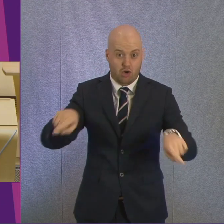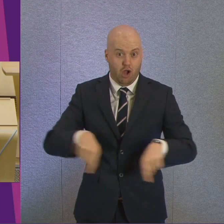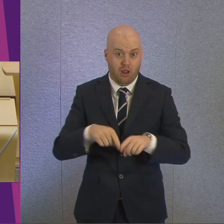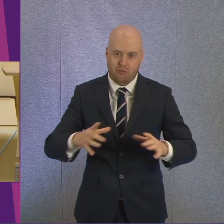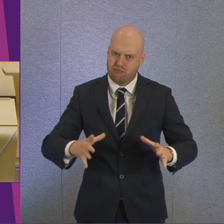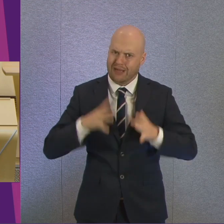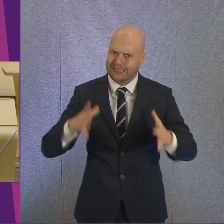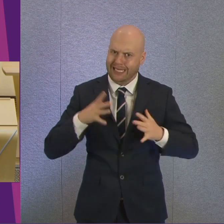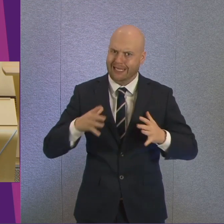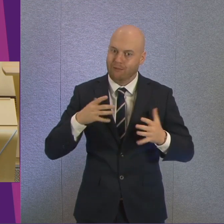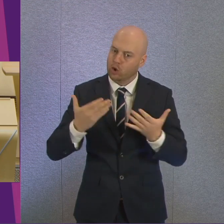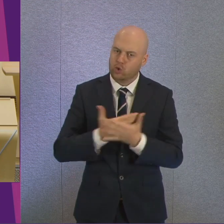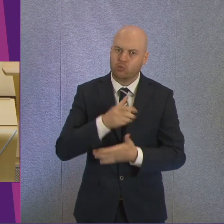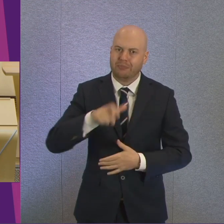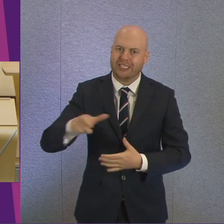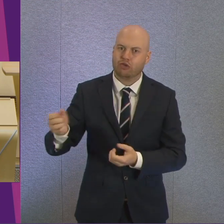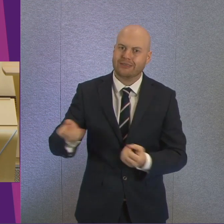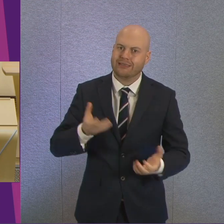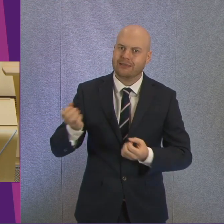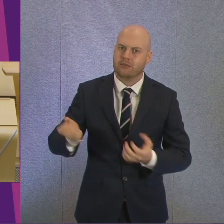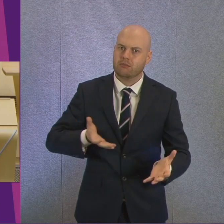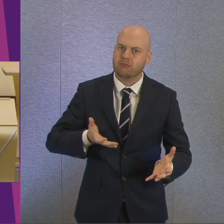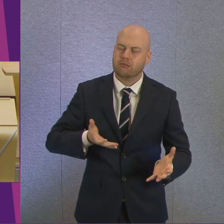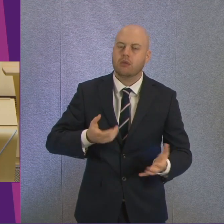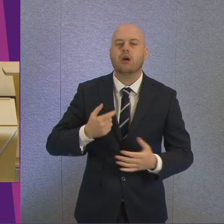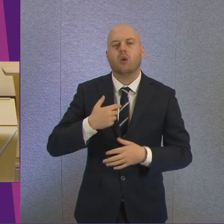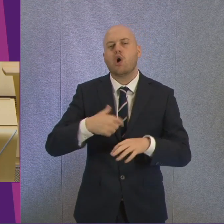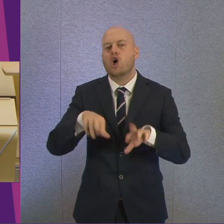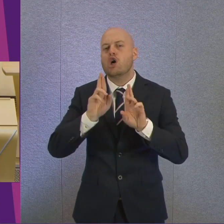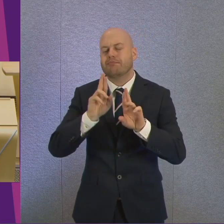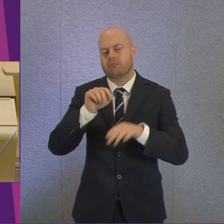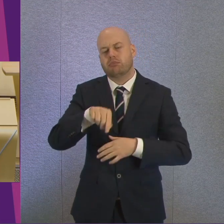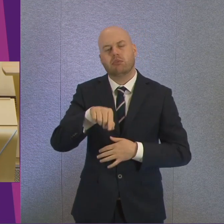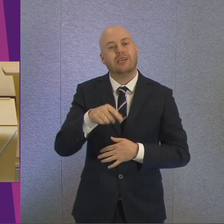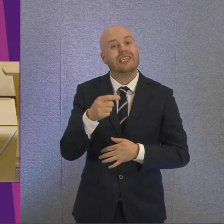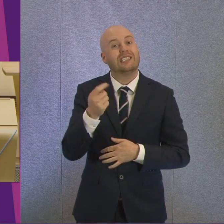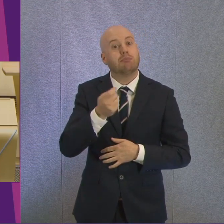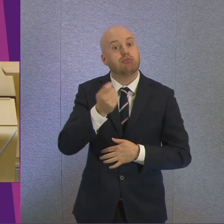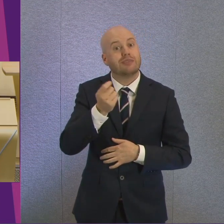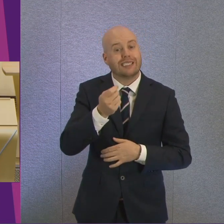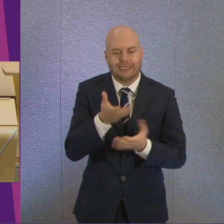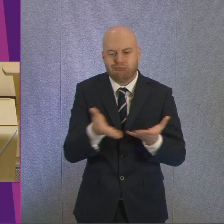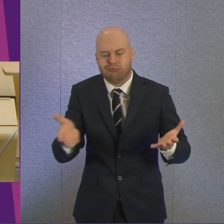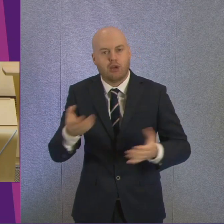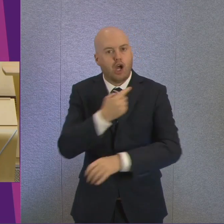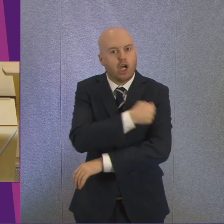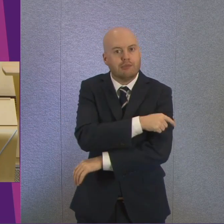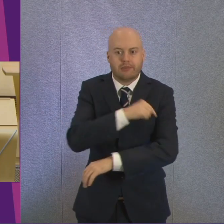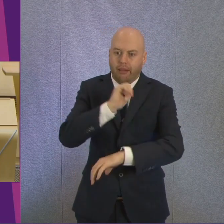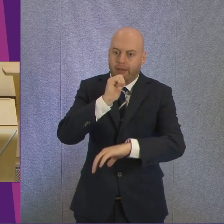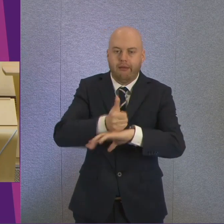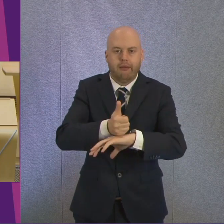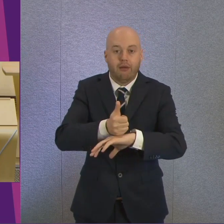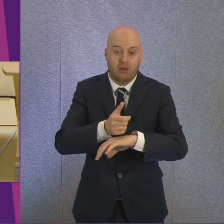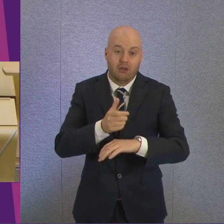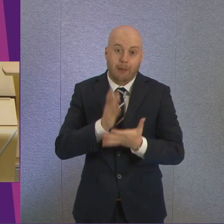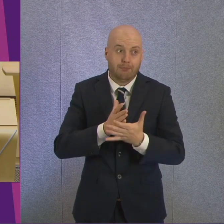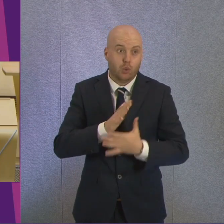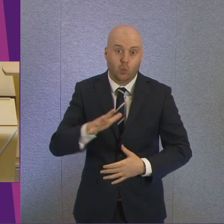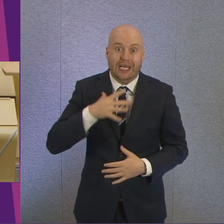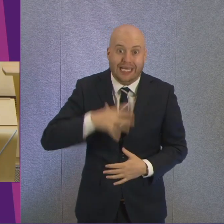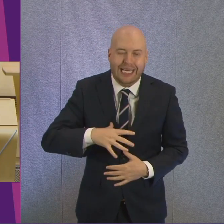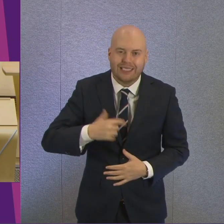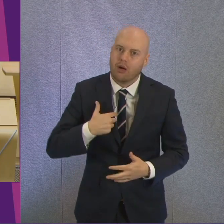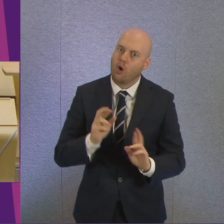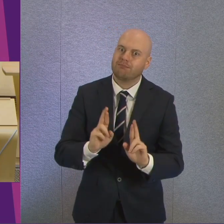patients. We continue to hope that this temporary facility will not be needed, but its creation gives us greater certainty that